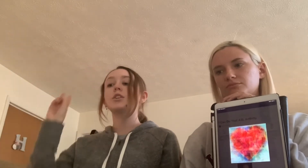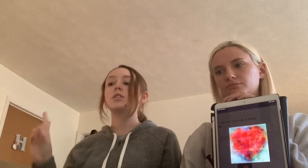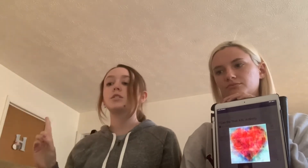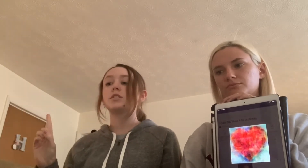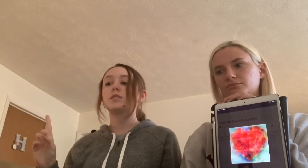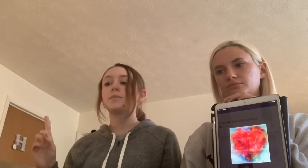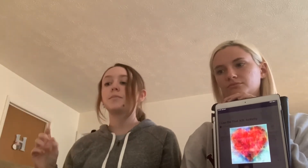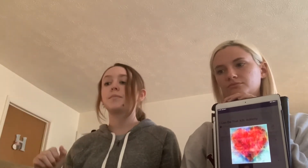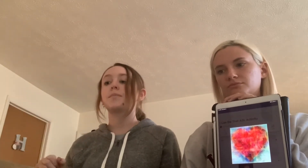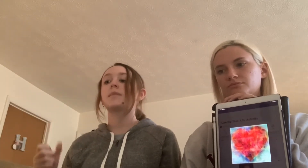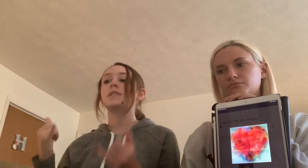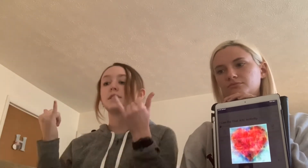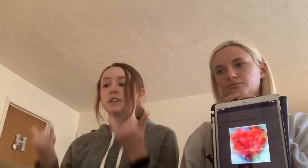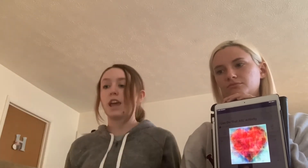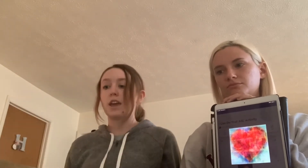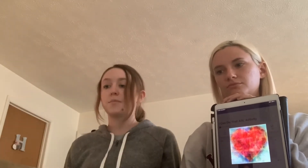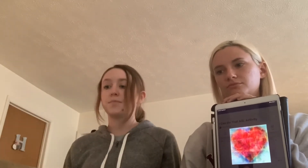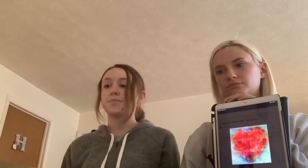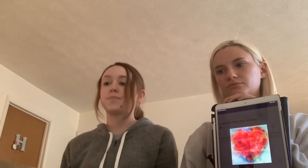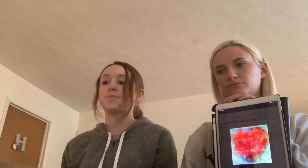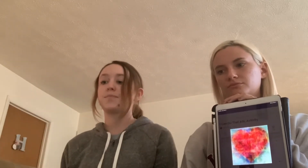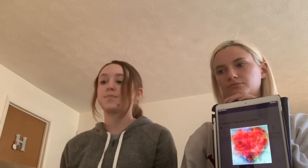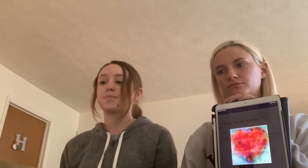learned today.